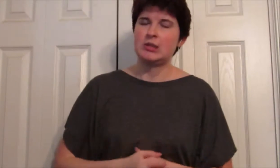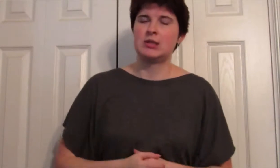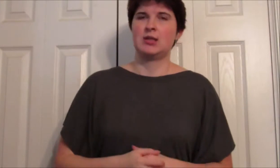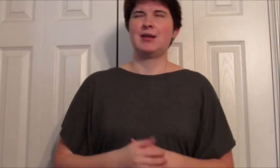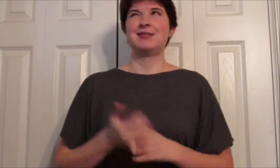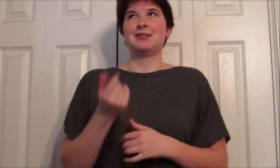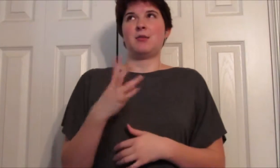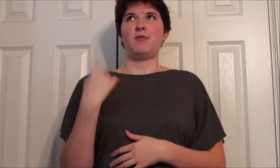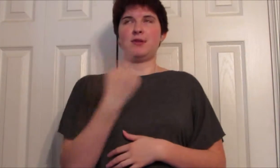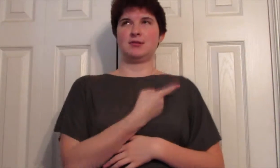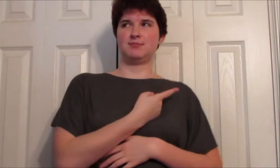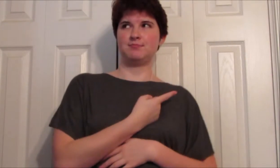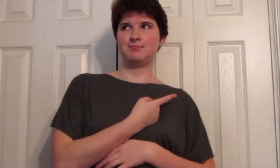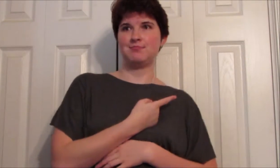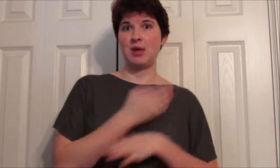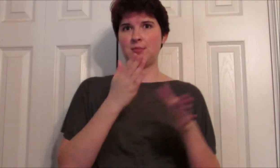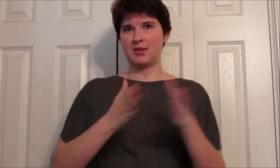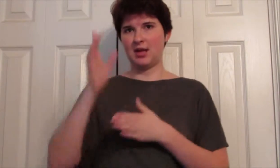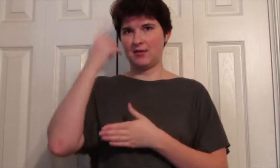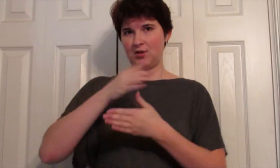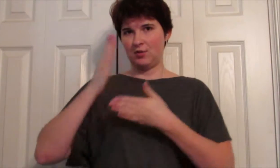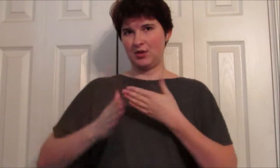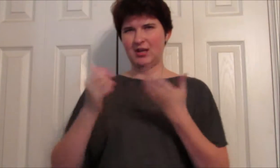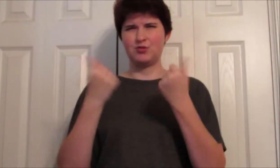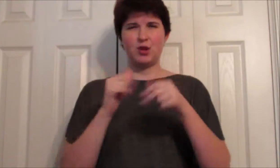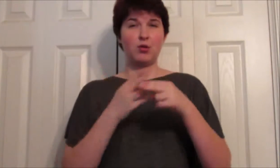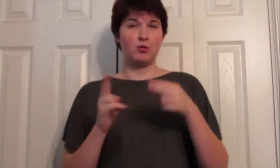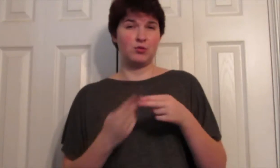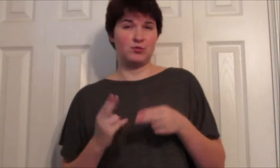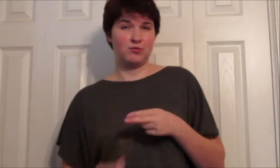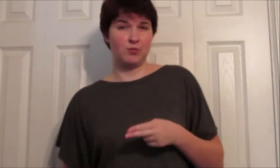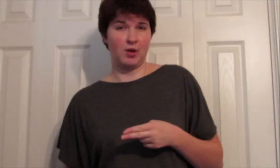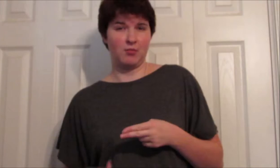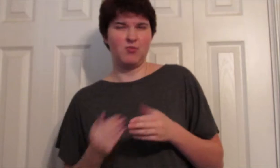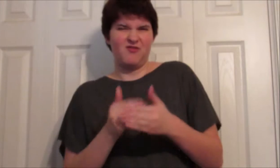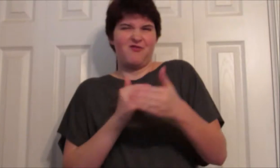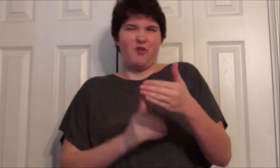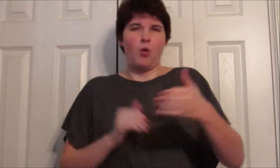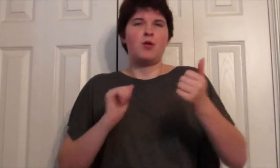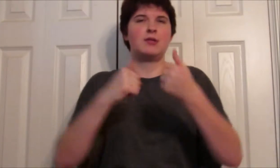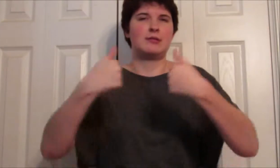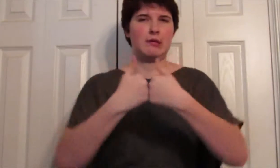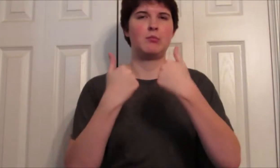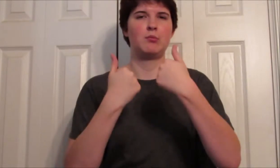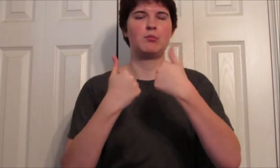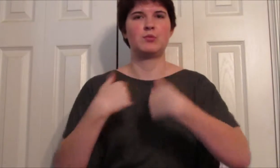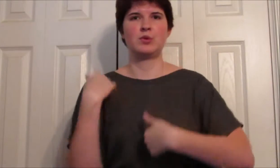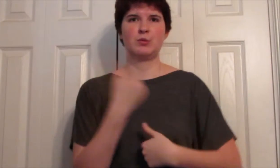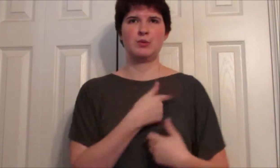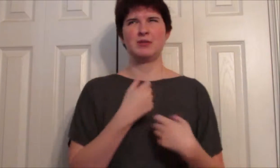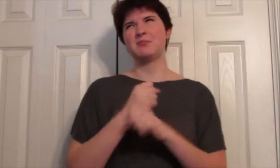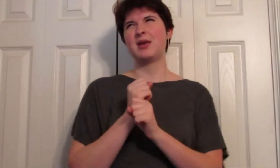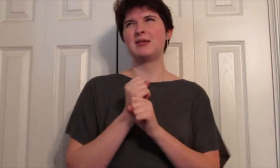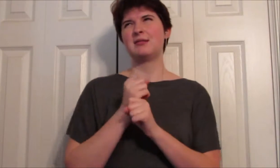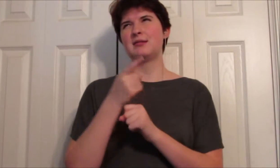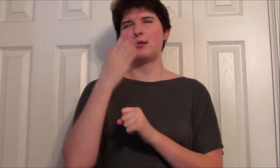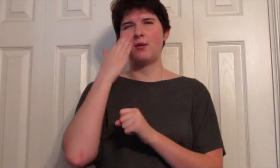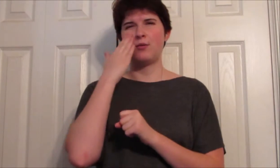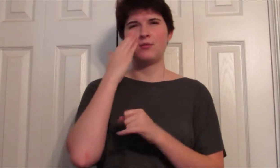us, in preparation, we try and lose a few pounds before the big game so we can create a sort of zero-sum gain when